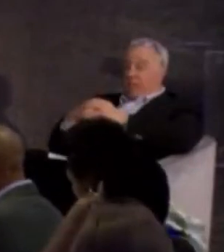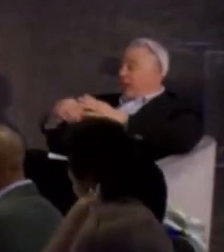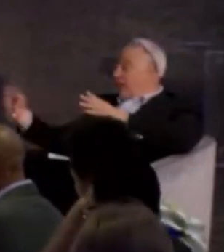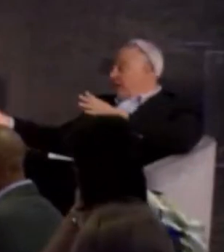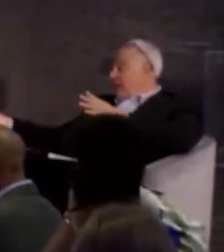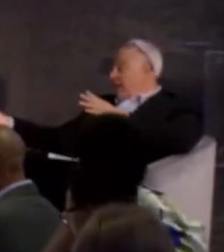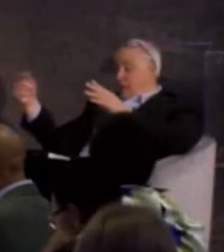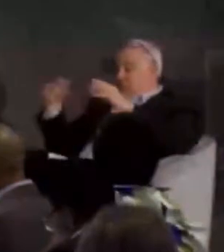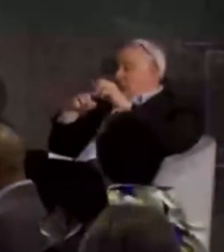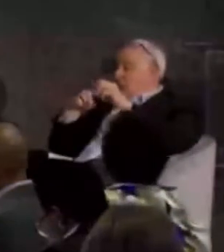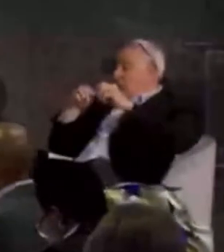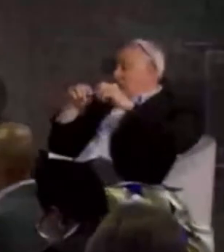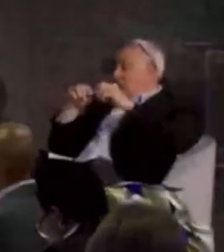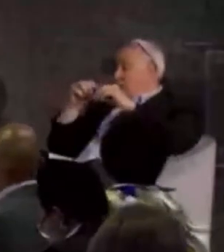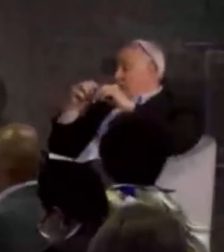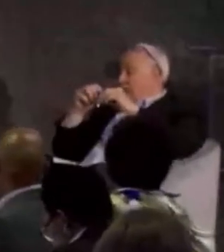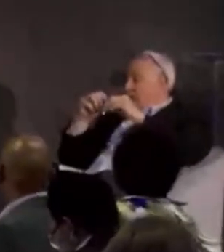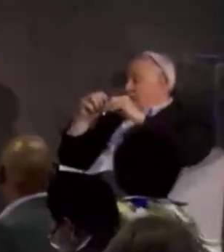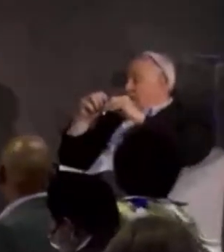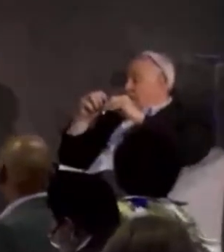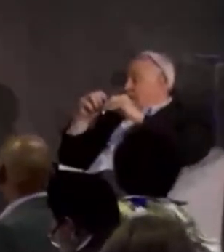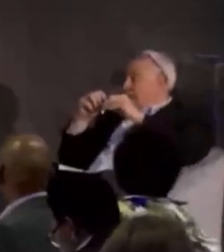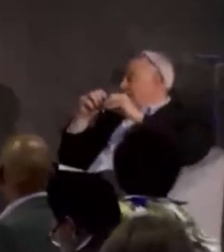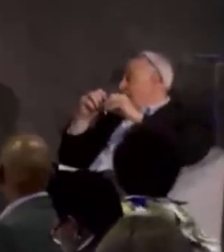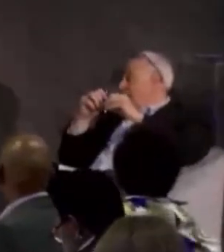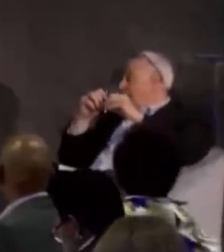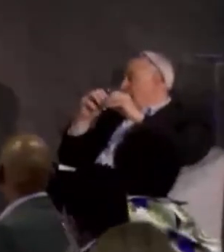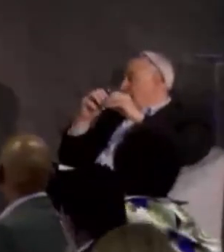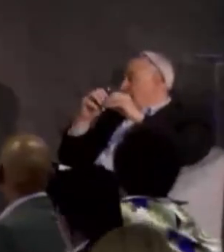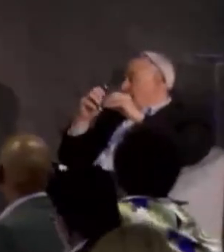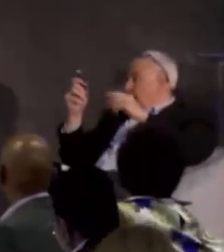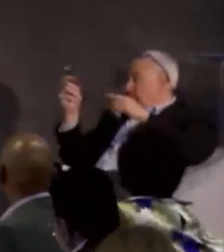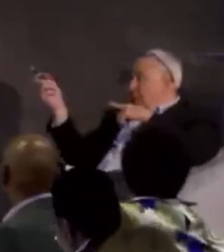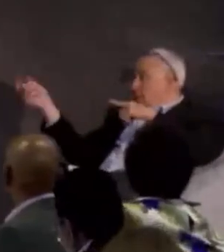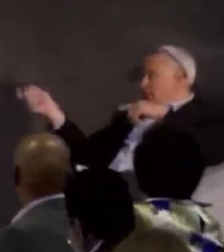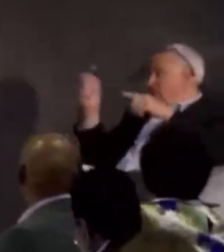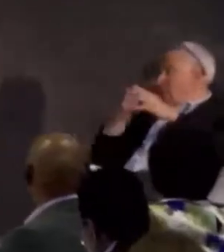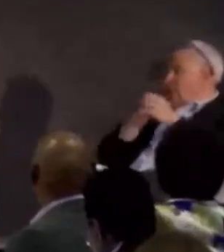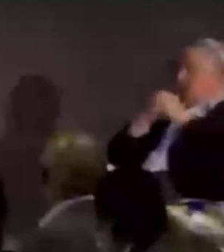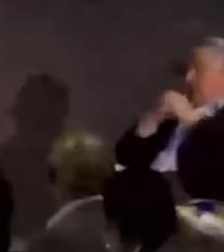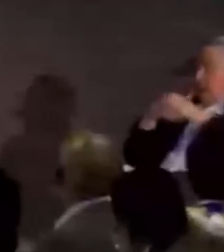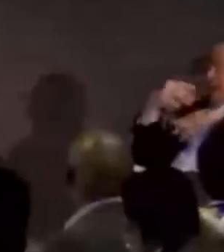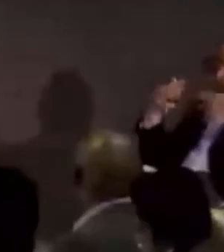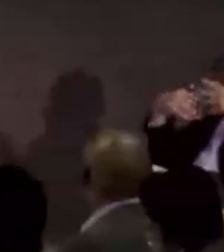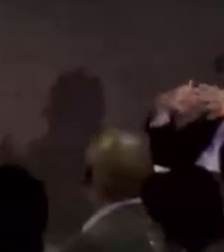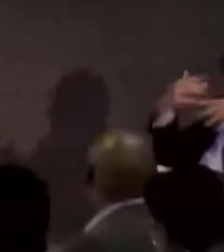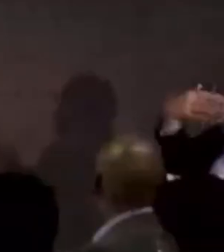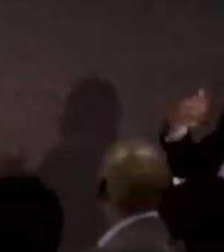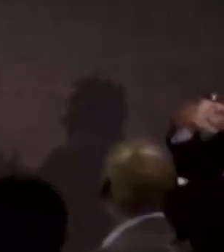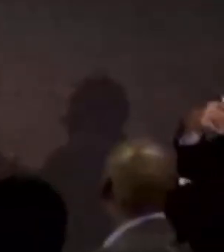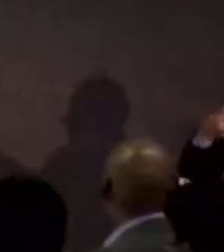good thing. Kanisa, you work within the listed company entity. Same question to you. I mean, is there